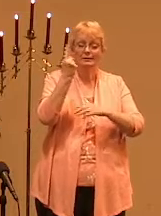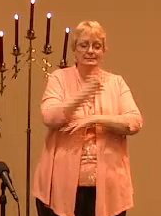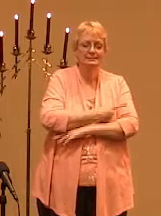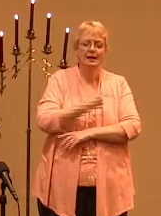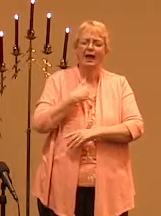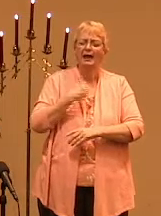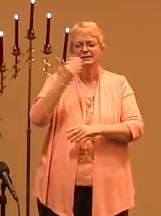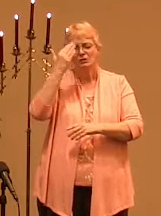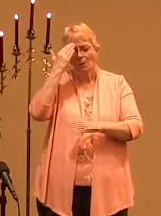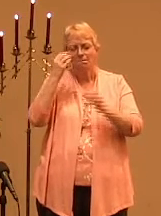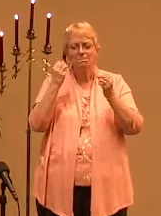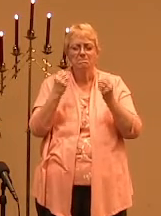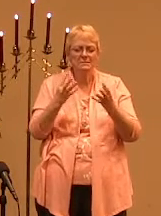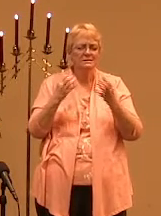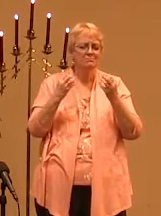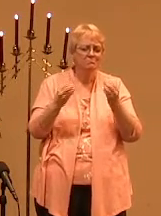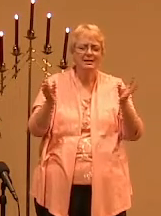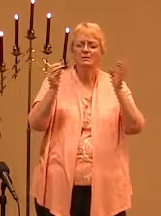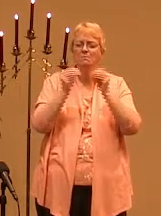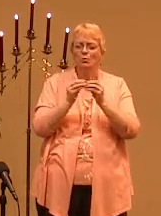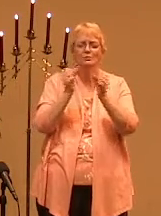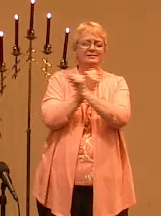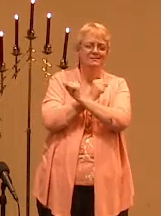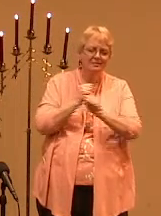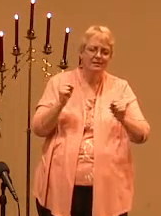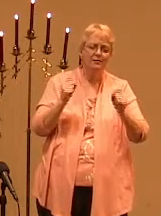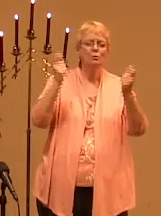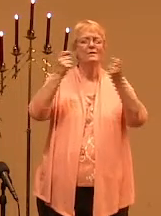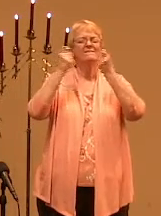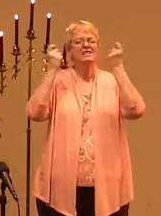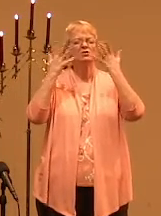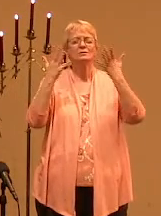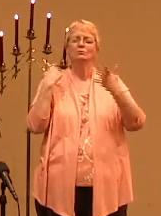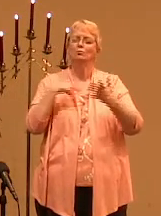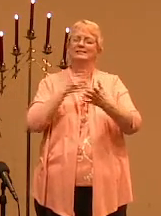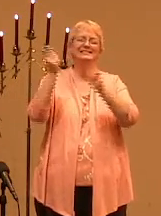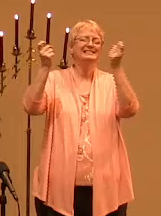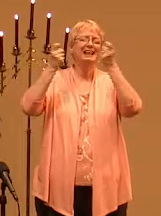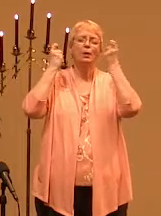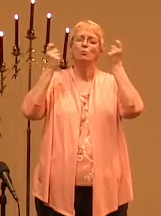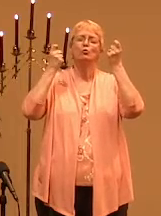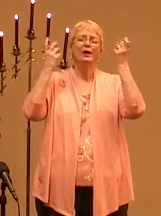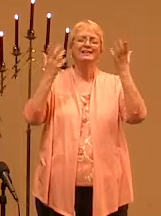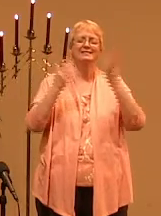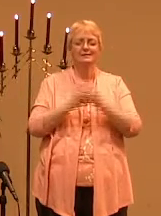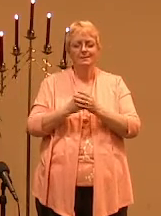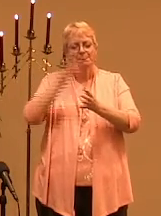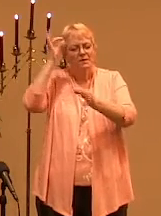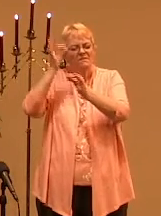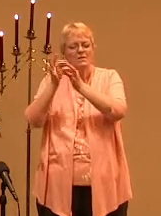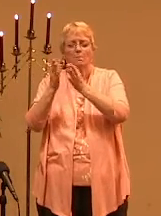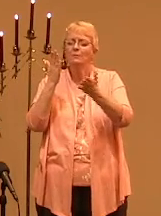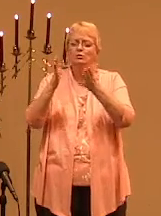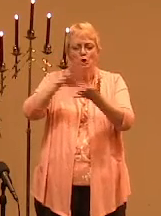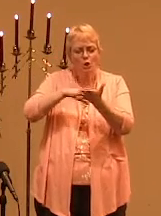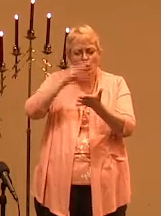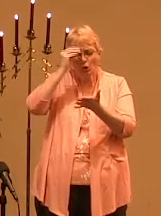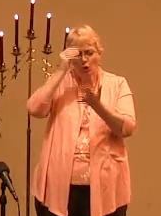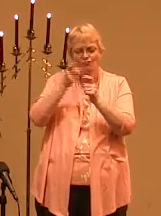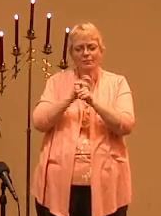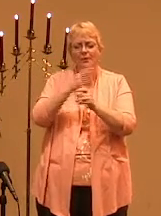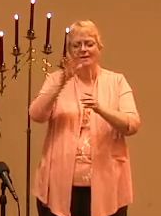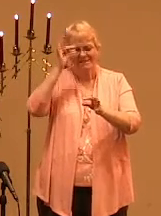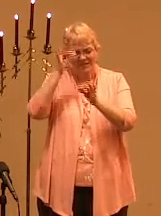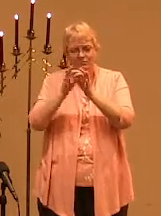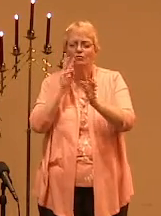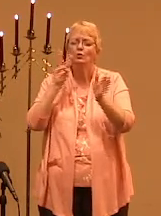there's many, many more than that, and we celebrate the victories like that. We celebrate their faith. May we learn from their faith and from